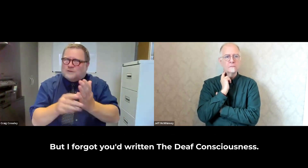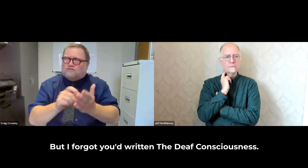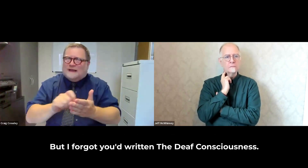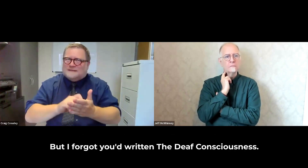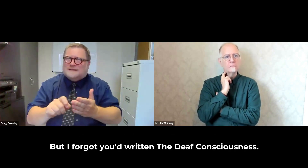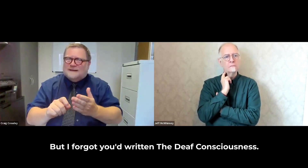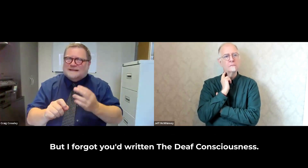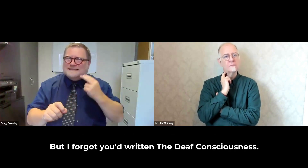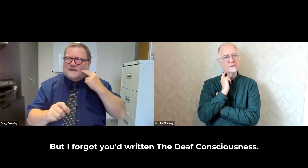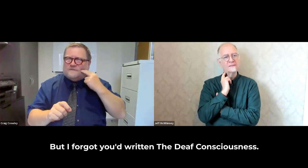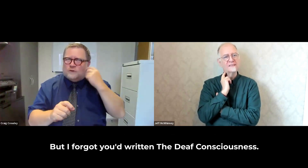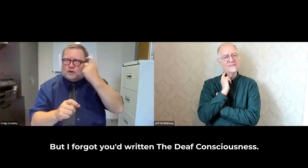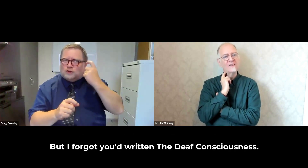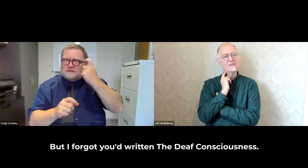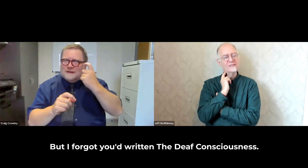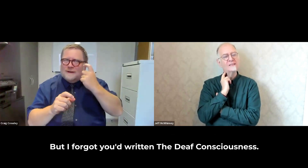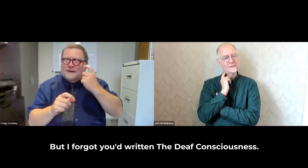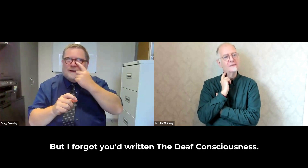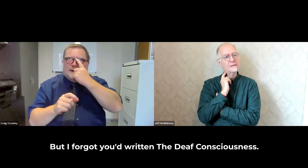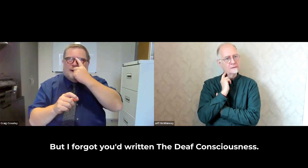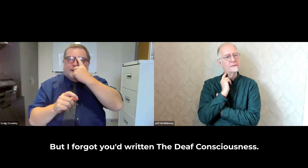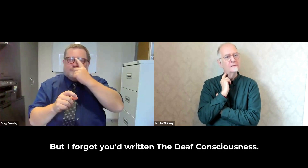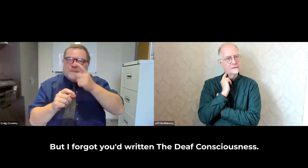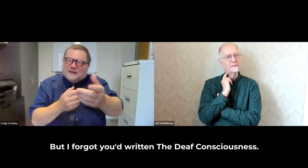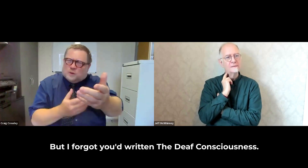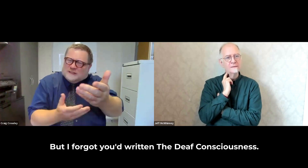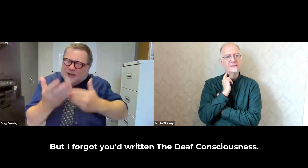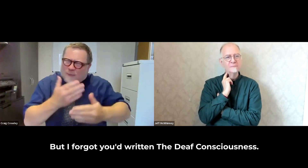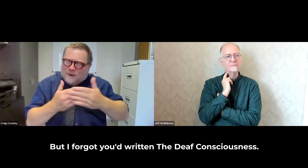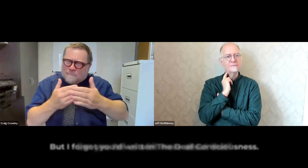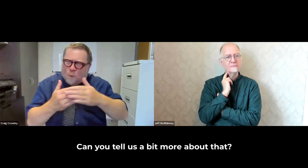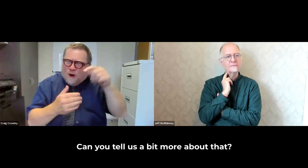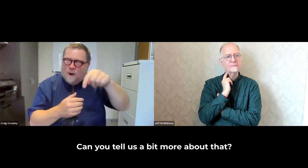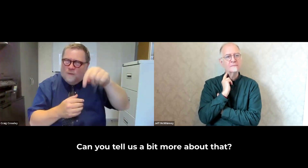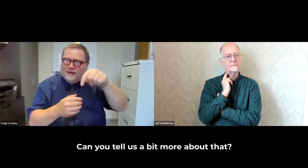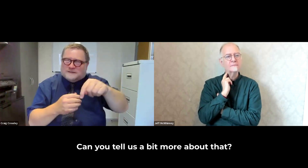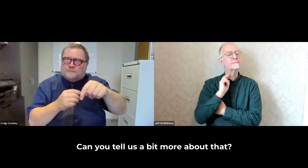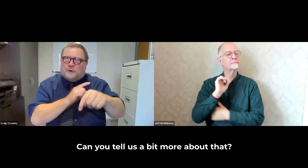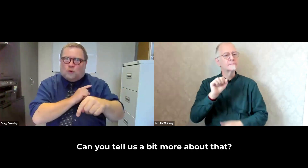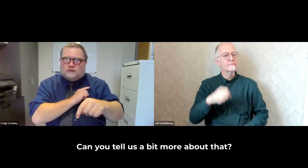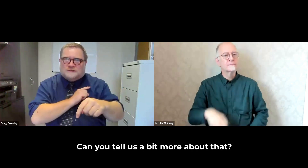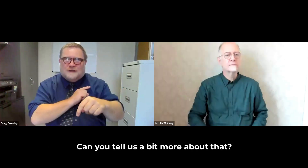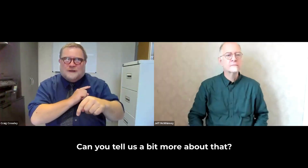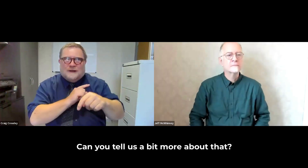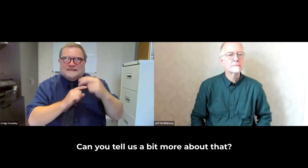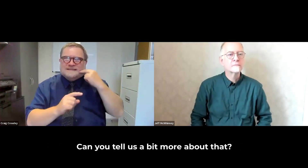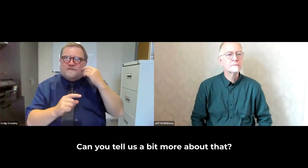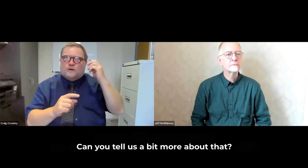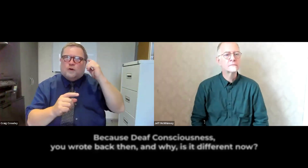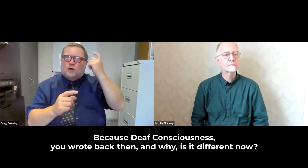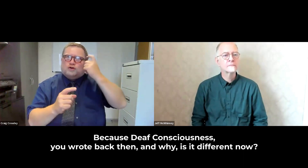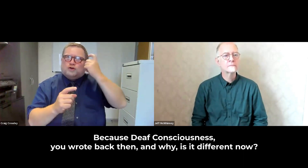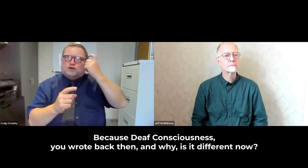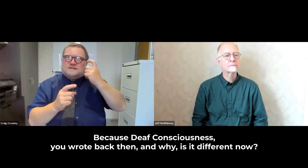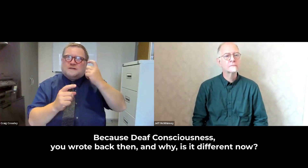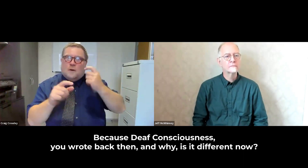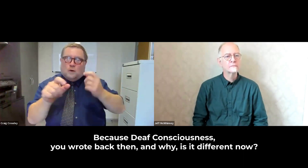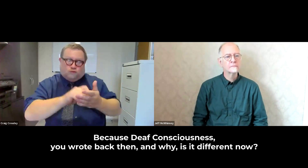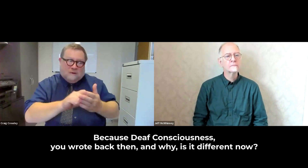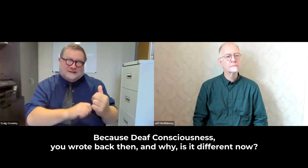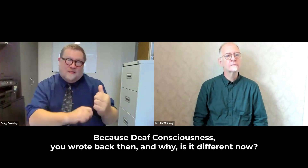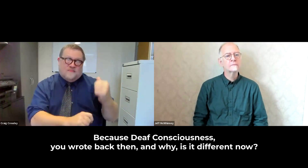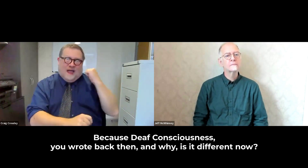but I forgot you'd written the deaf consciousness. Can you tell us a bit more about that?